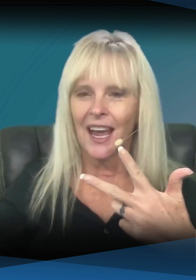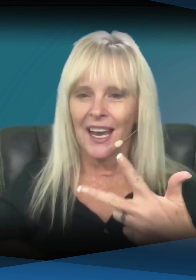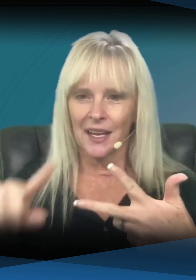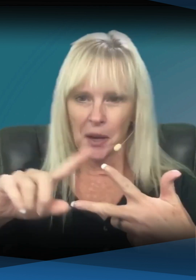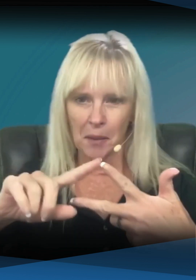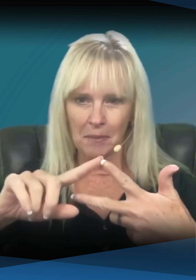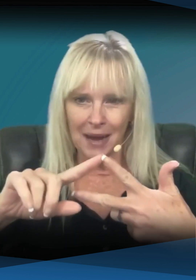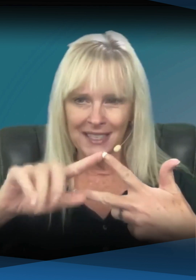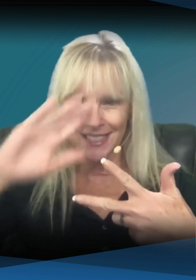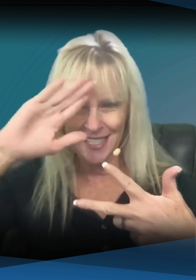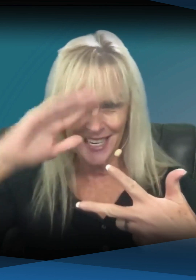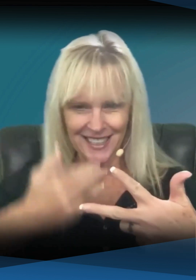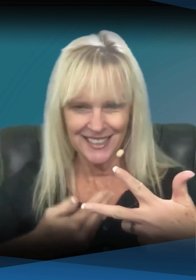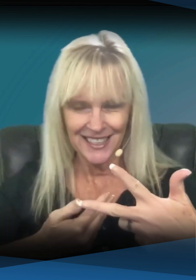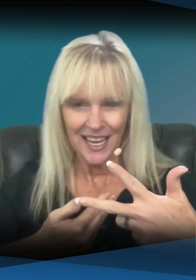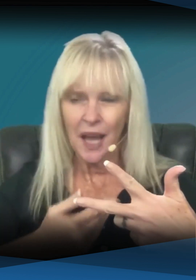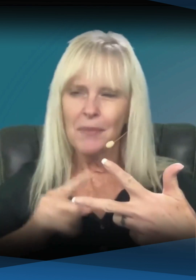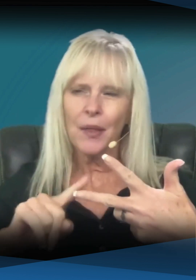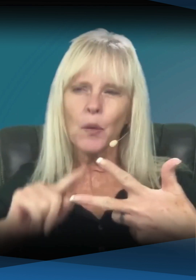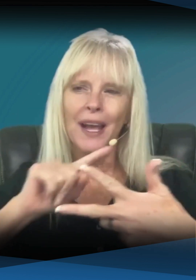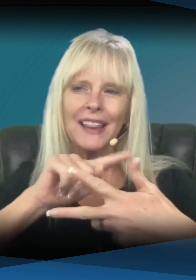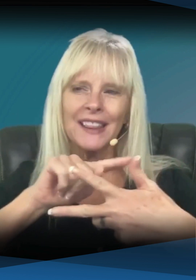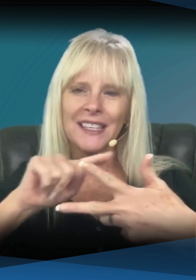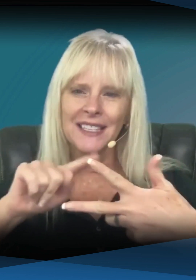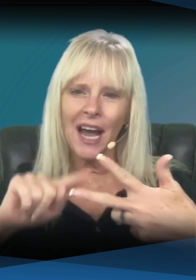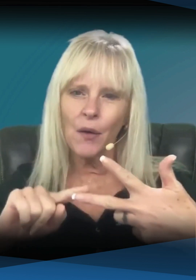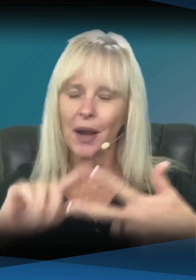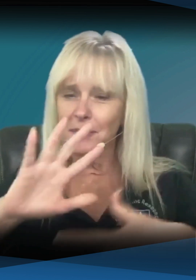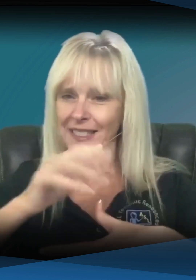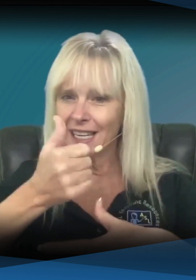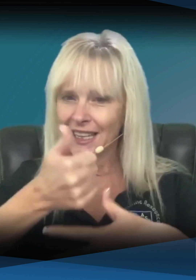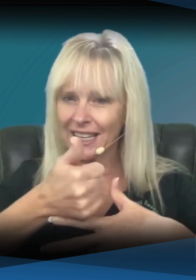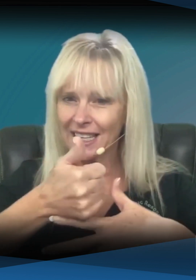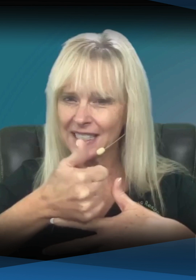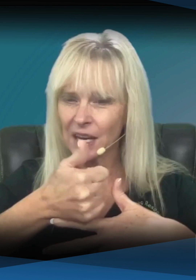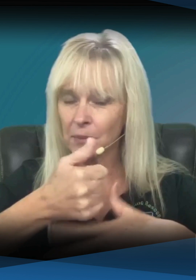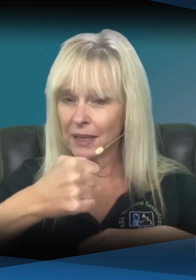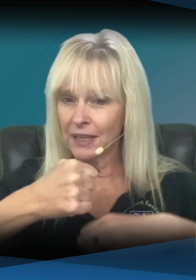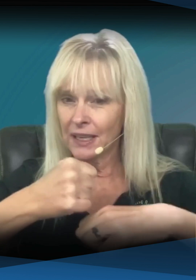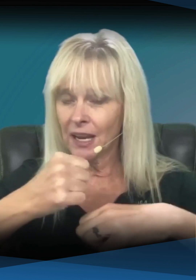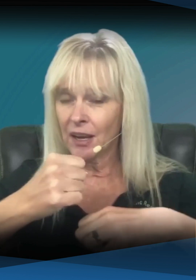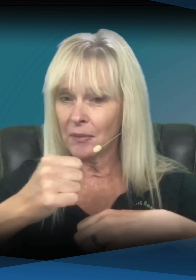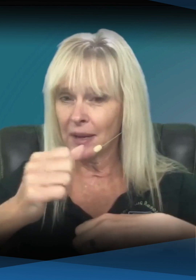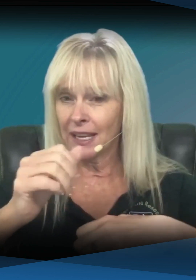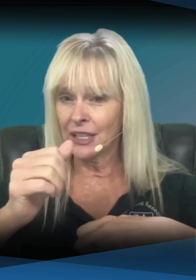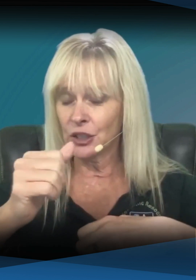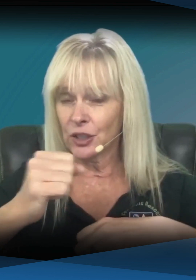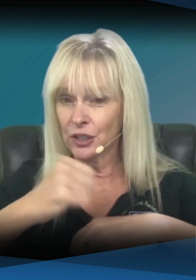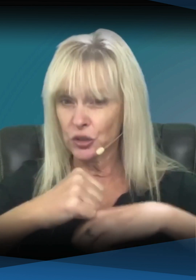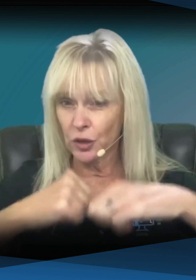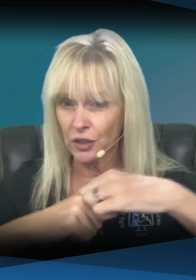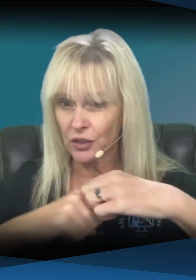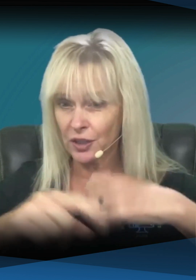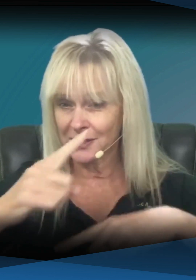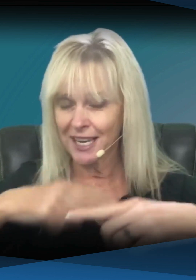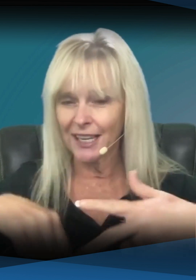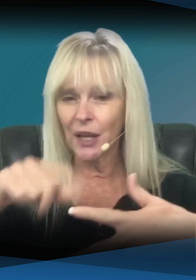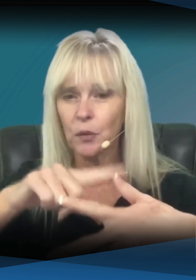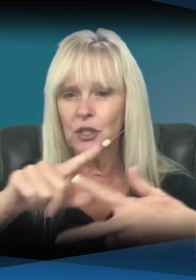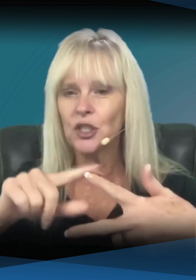And my son, and by the way, this how I'm setting things up in the structure of sign language. You will